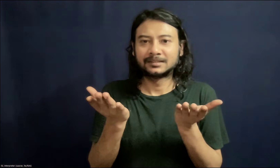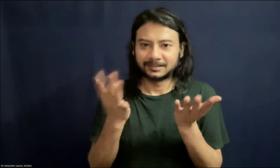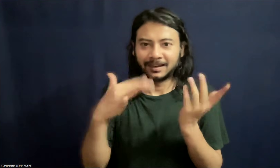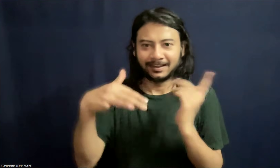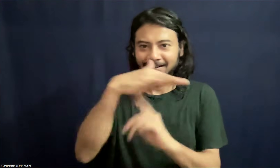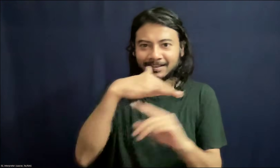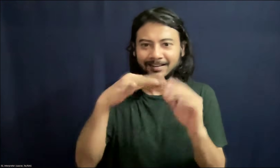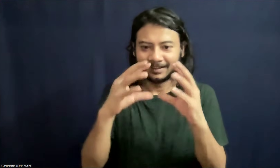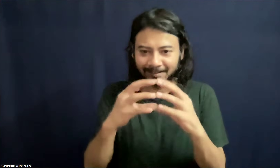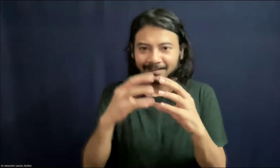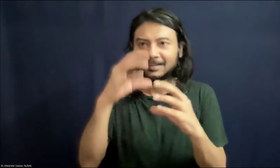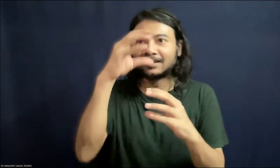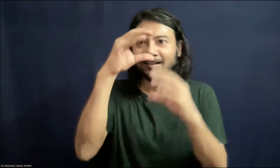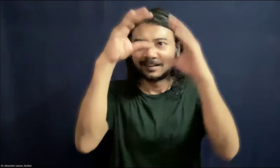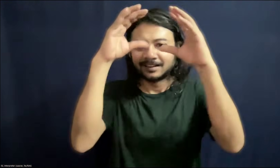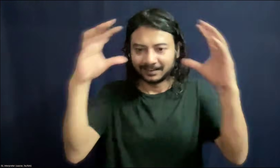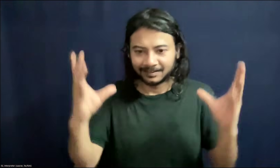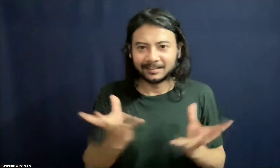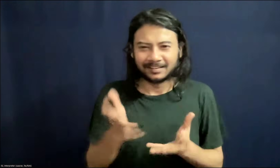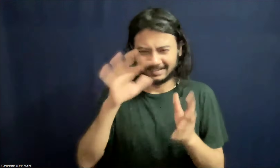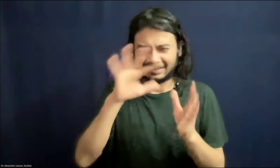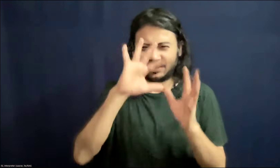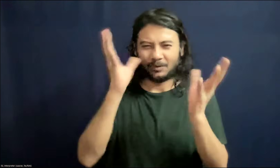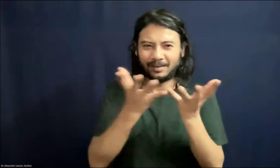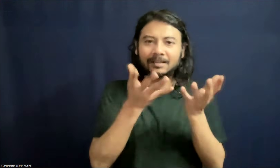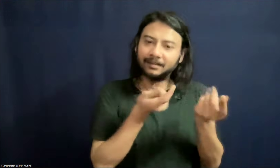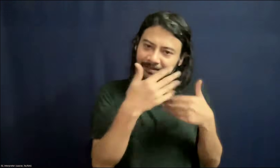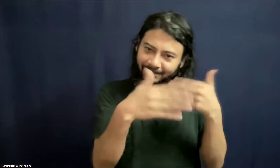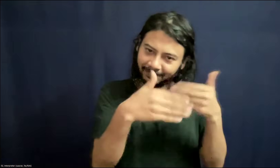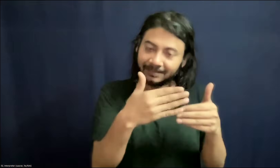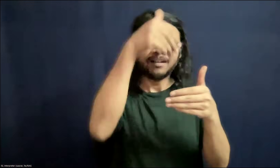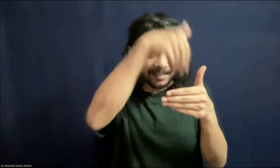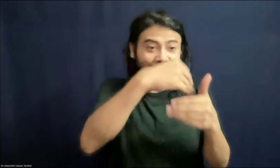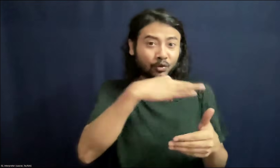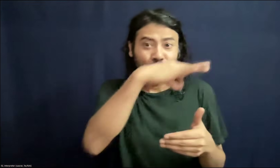and he's also maintaining the souls, all the souls on a personal level.